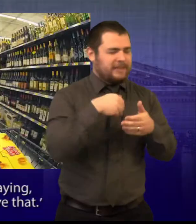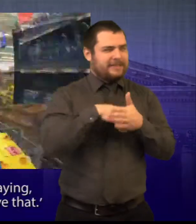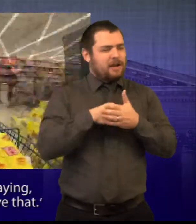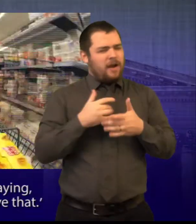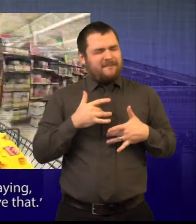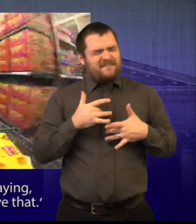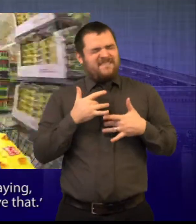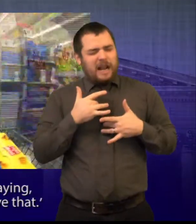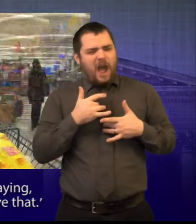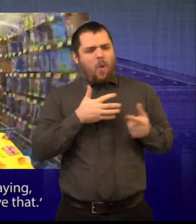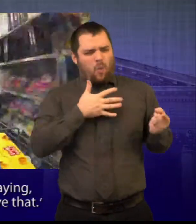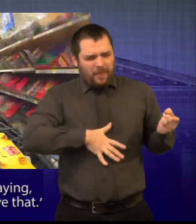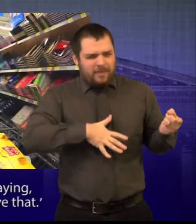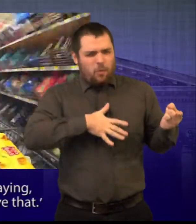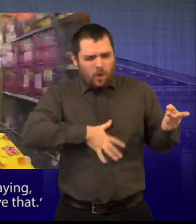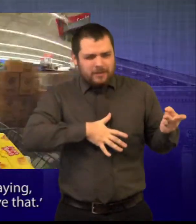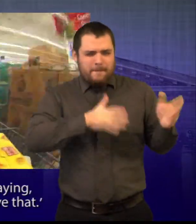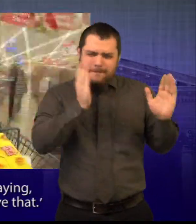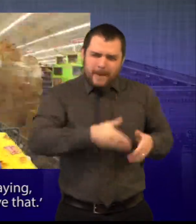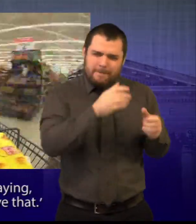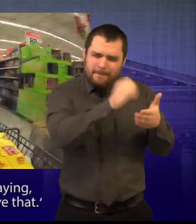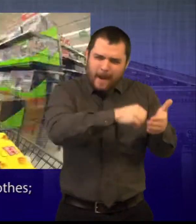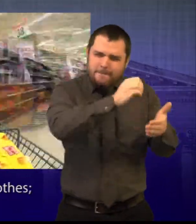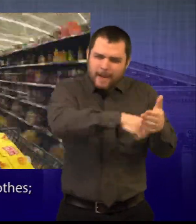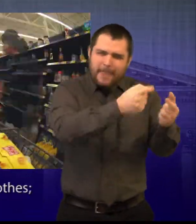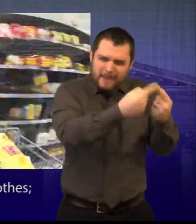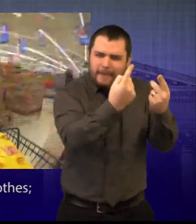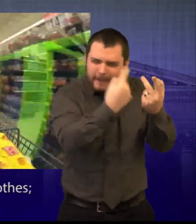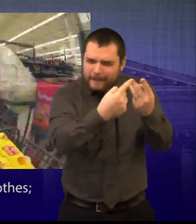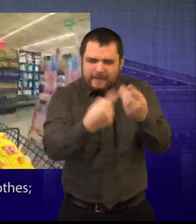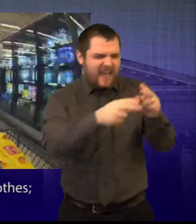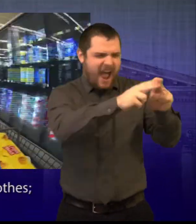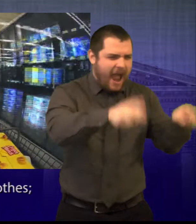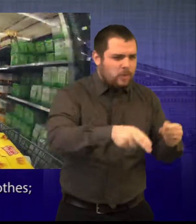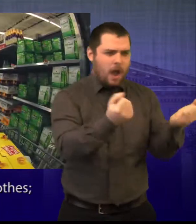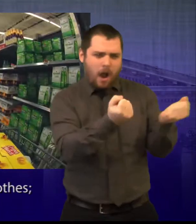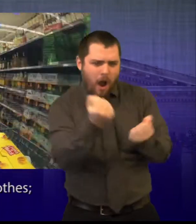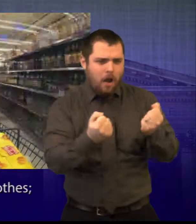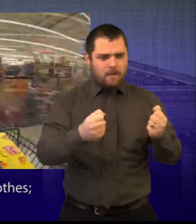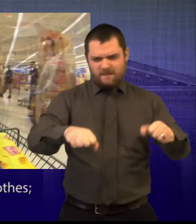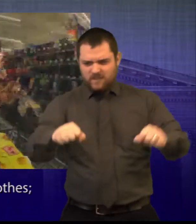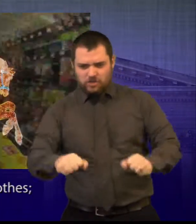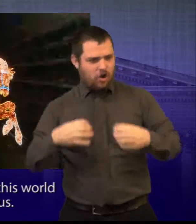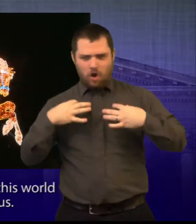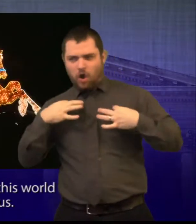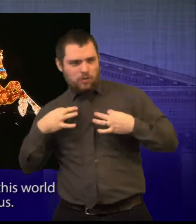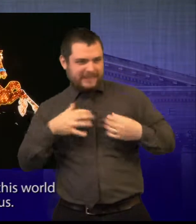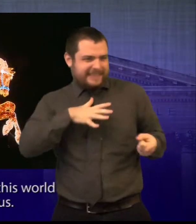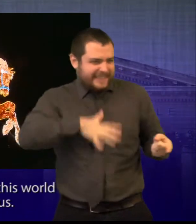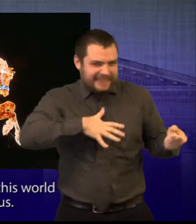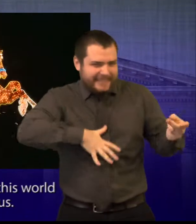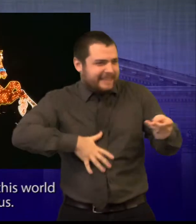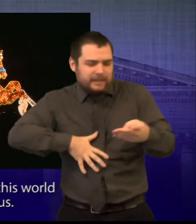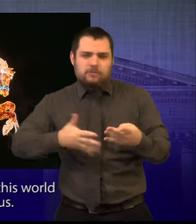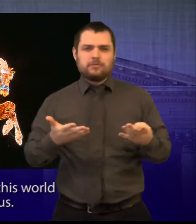always saying, I must have this, I must have that. Houses, cars, furniture, clothes. Indeed,